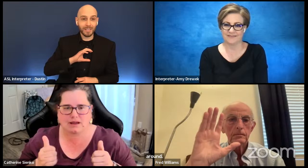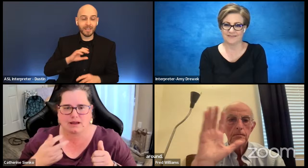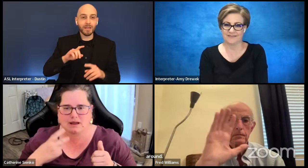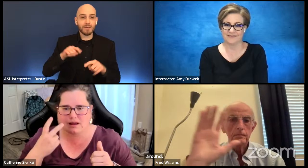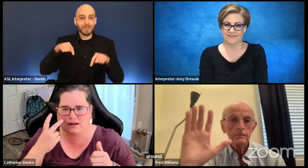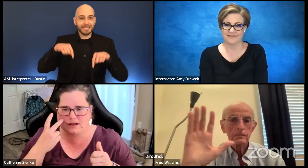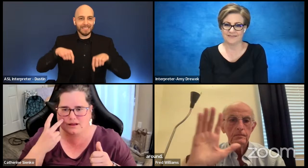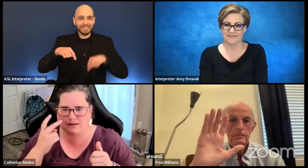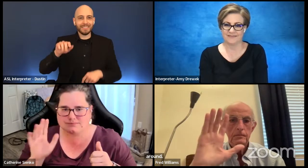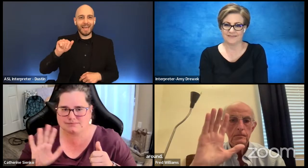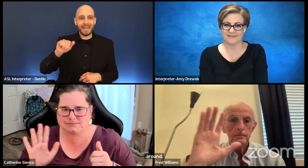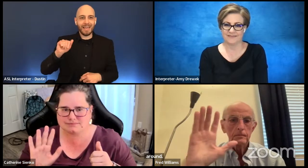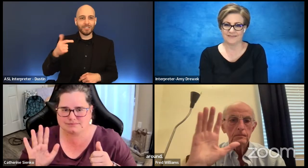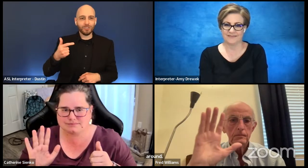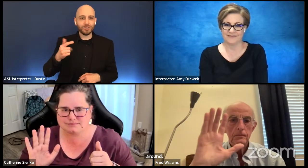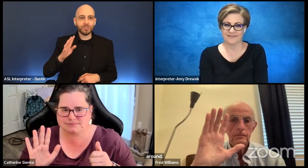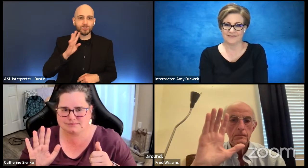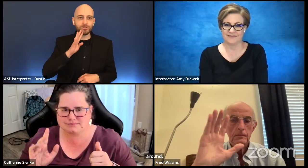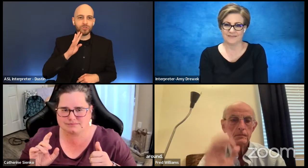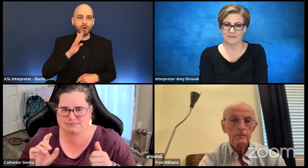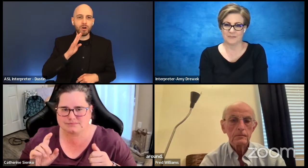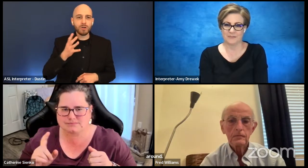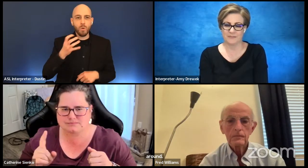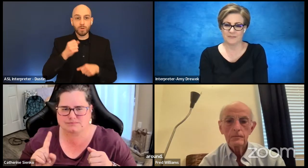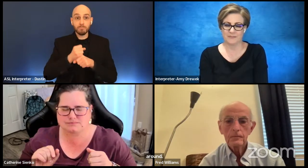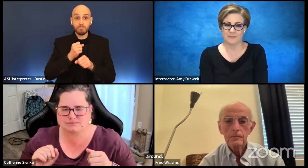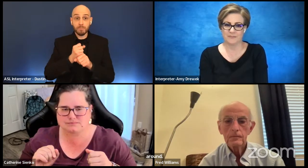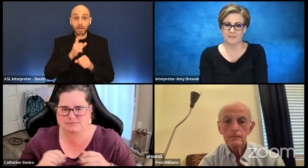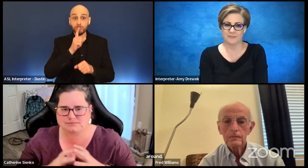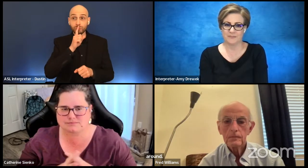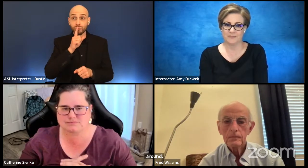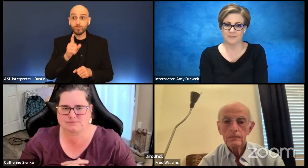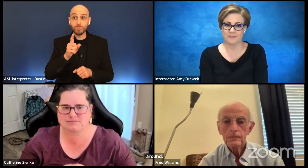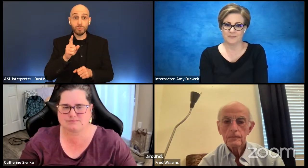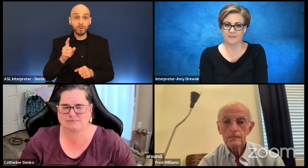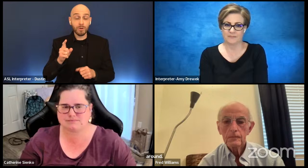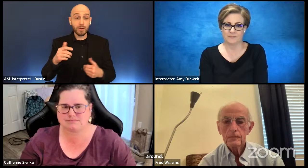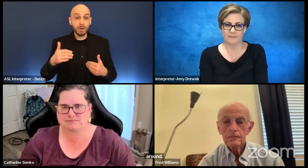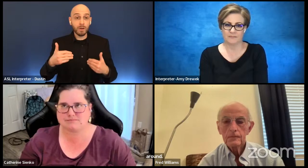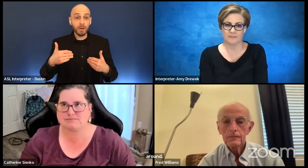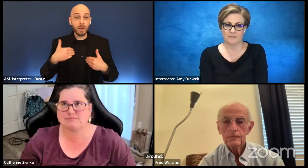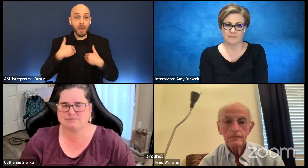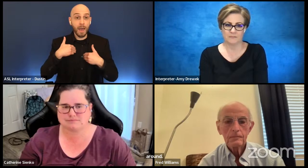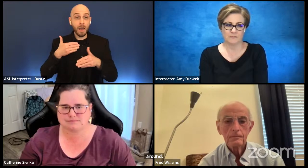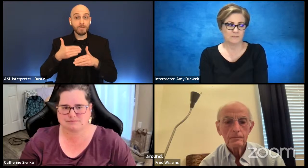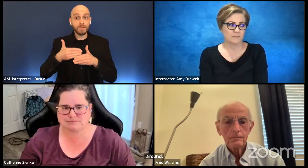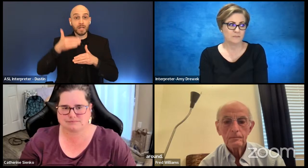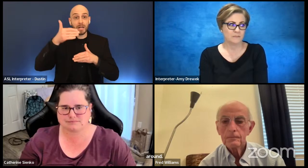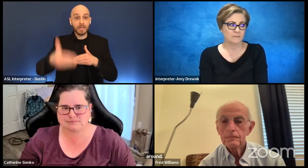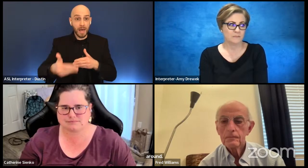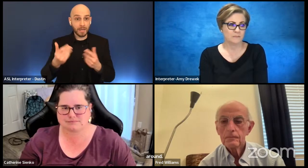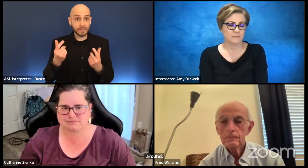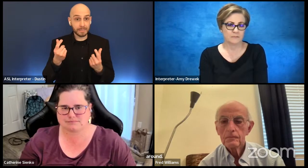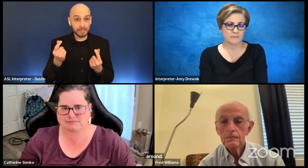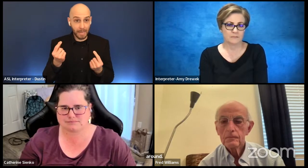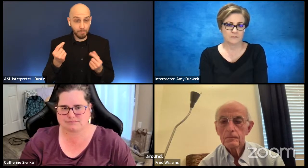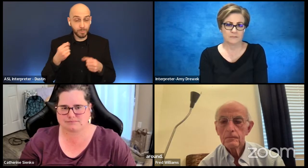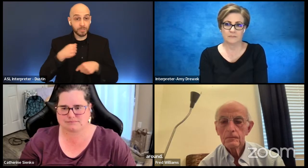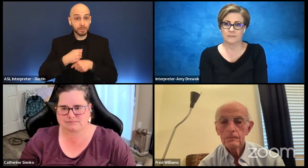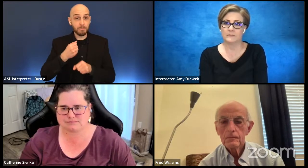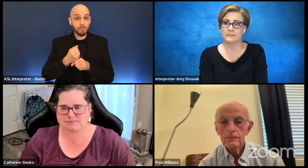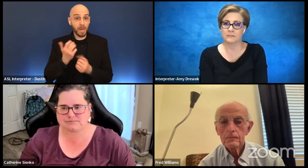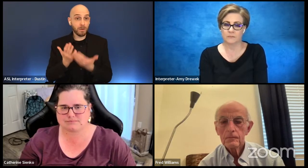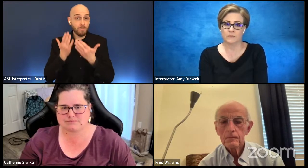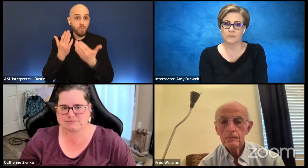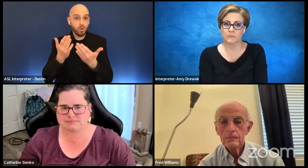This is the AAG. Want to make sure that we have the next steps to make a motion to table the rest of